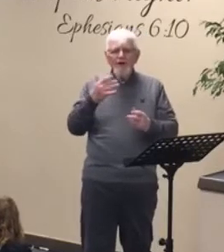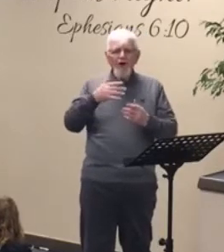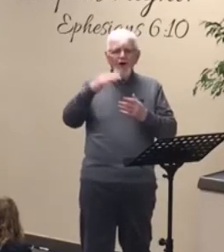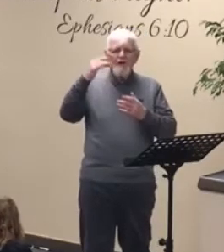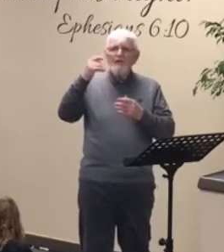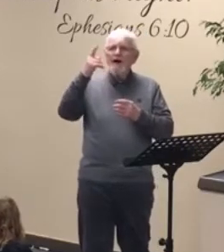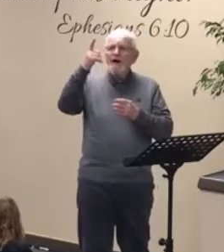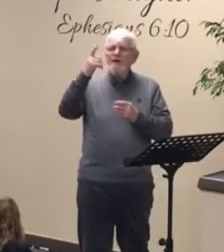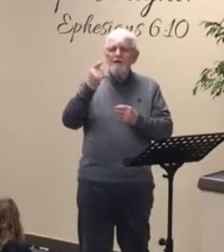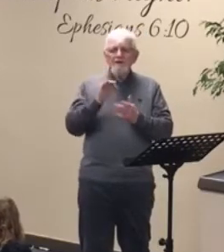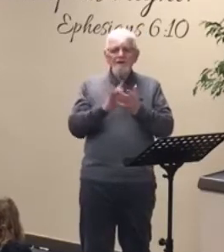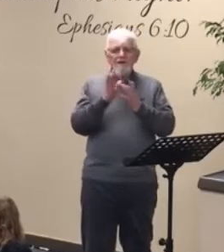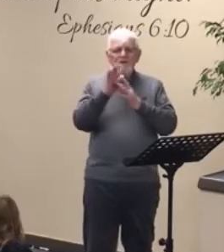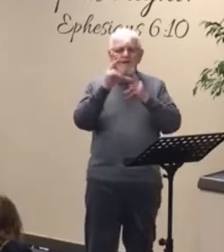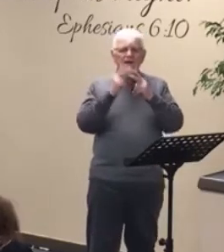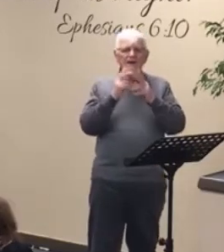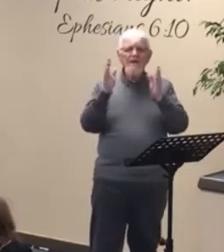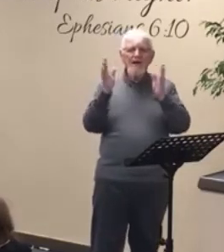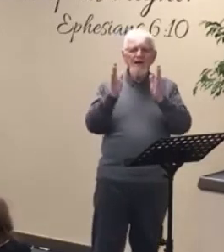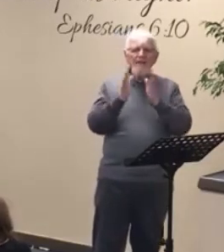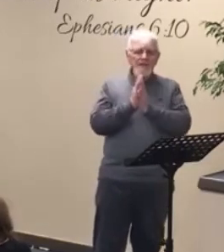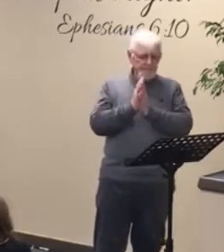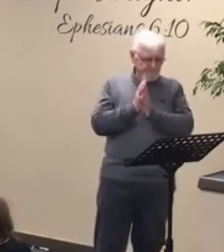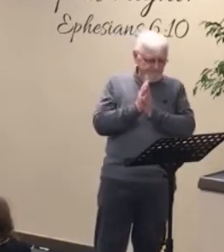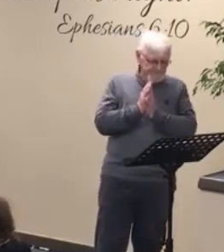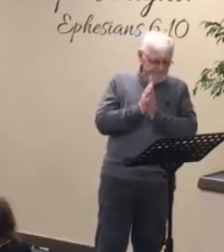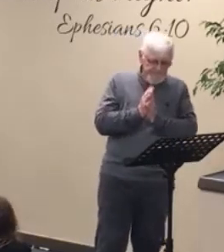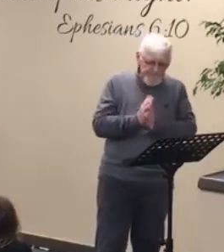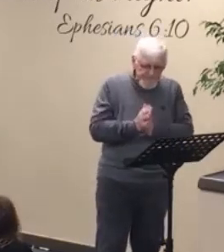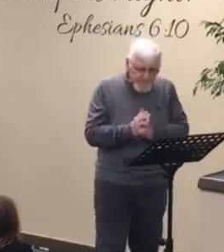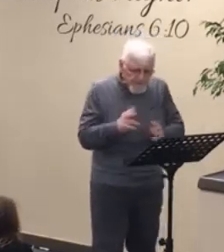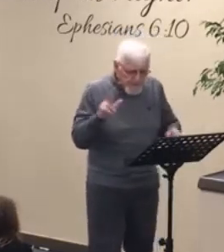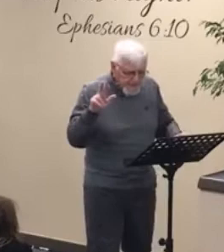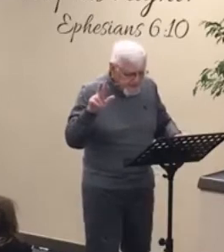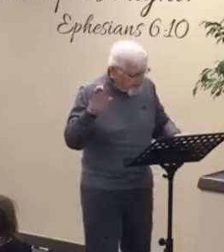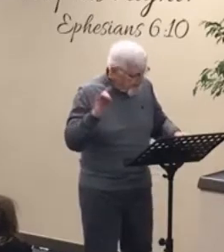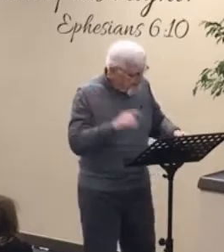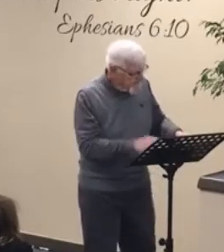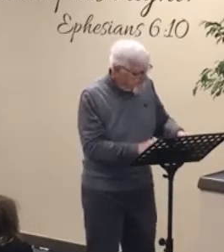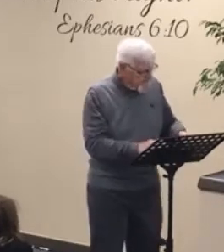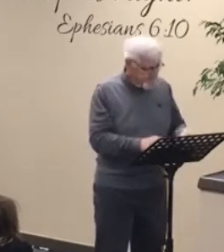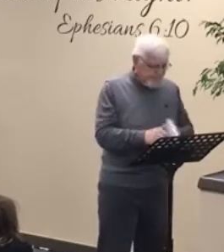And I ask this in Jesus' name. Amen. All right, how about number 38? Number